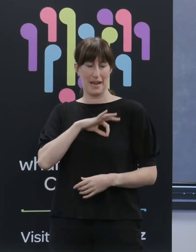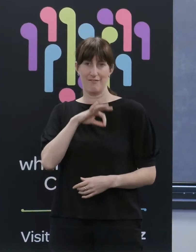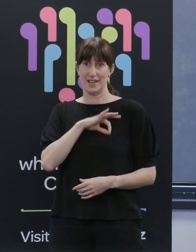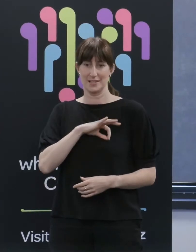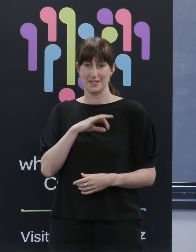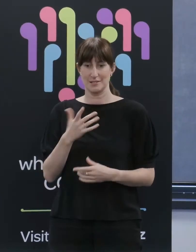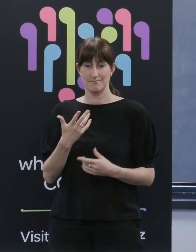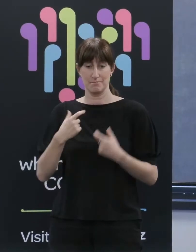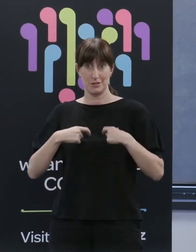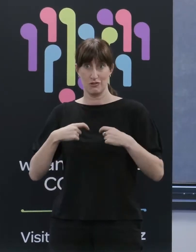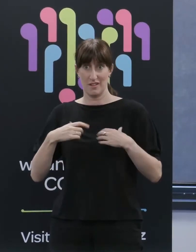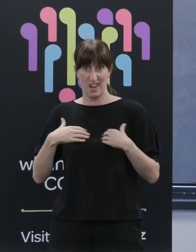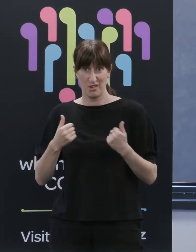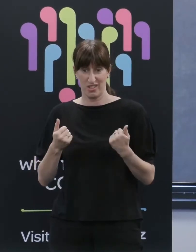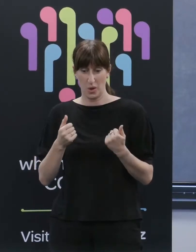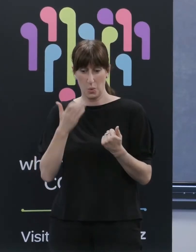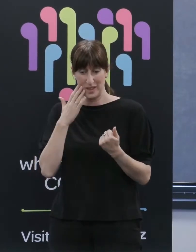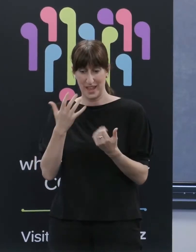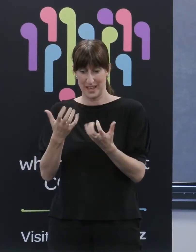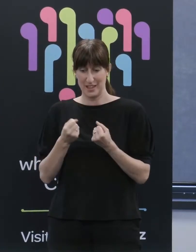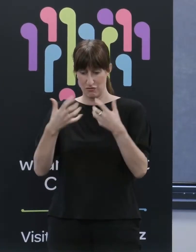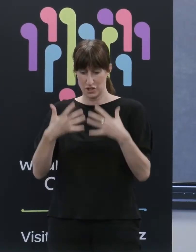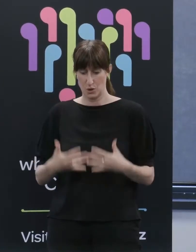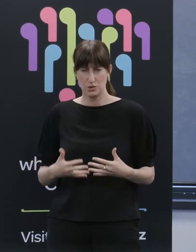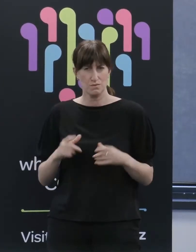this finding?